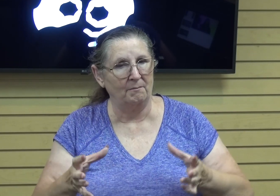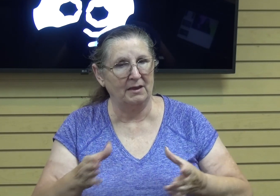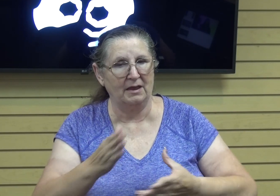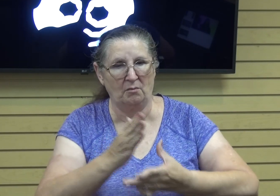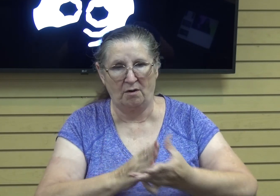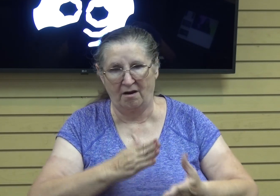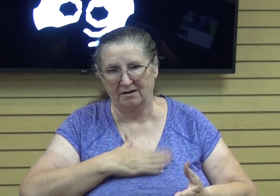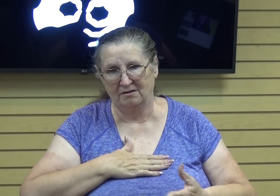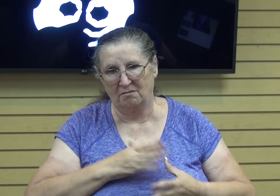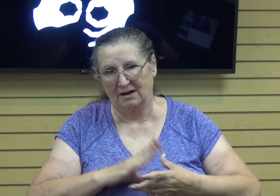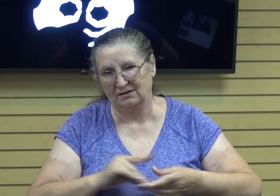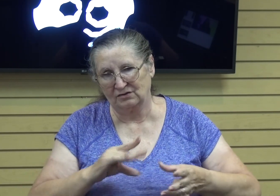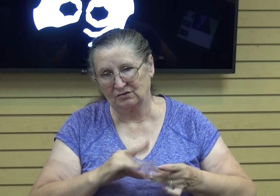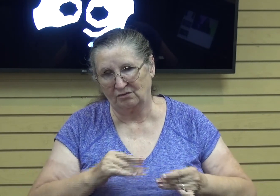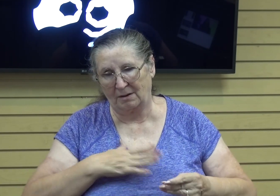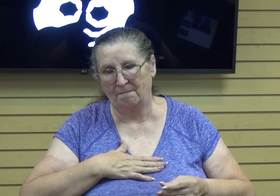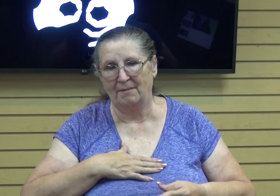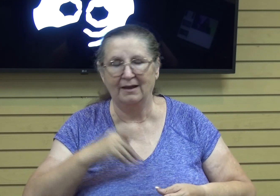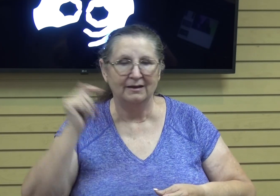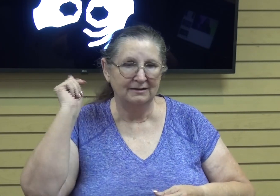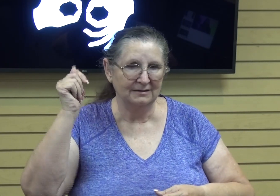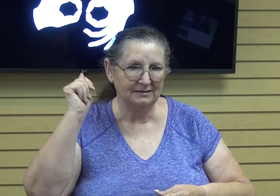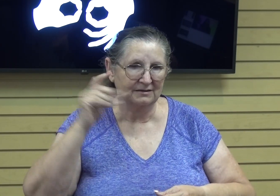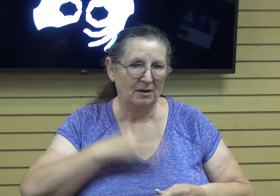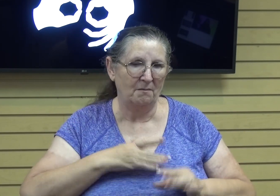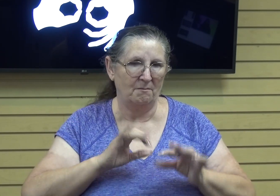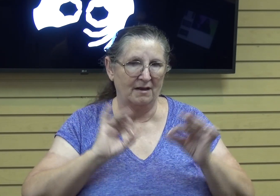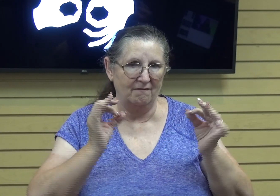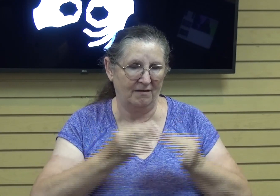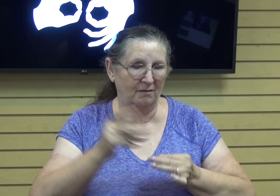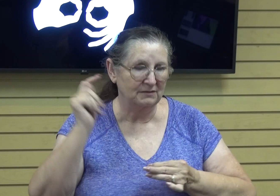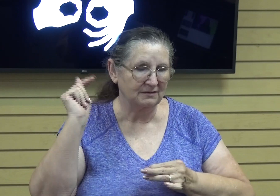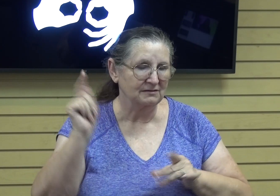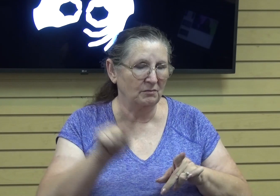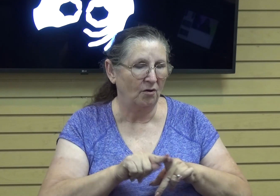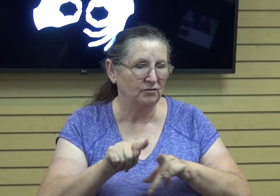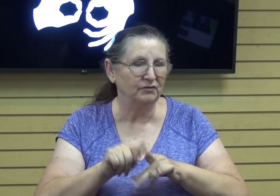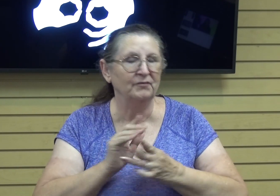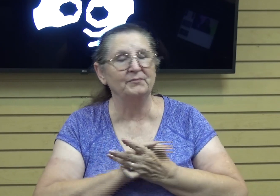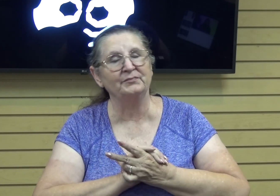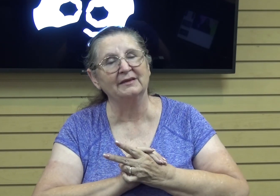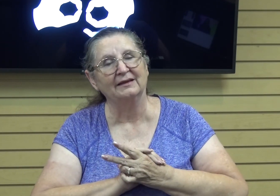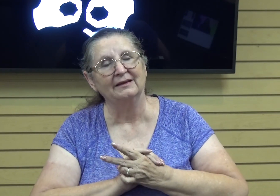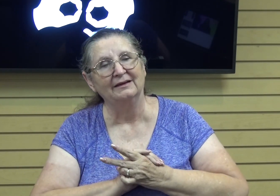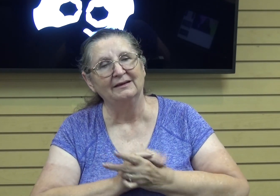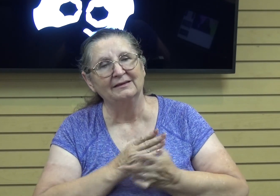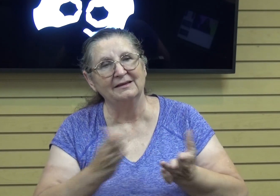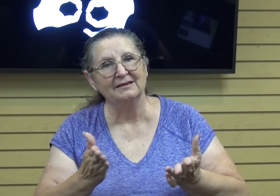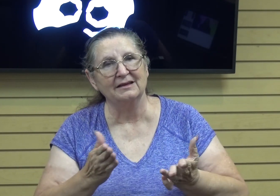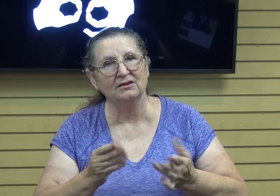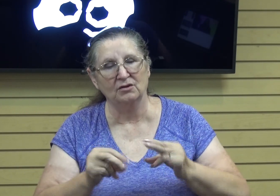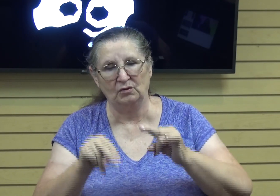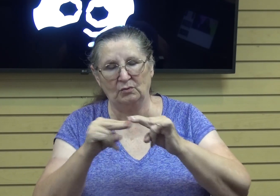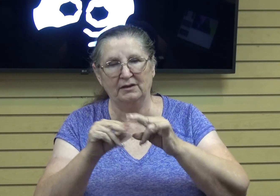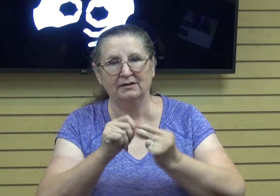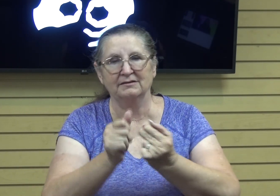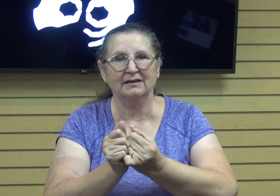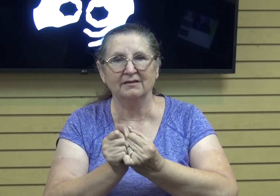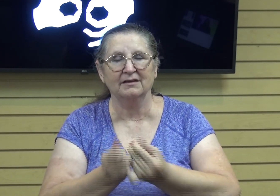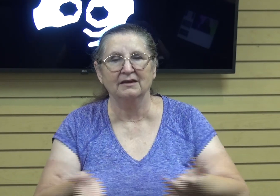part of my testimony and my family's testimony. So these are the things that you can build together here in fellowship, in